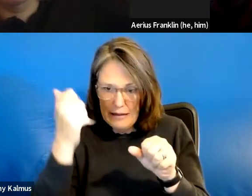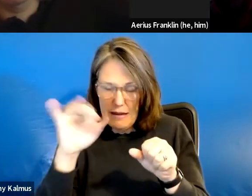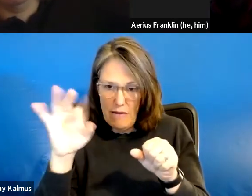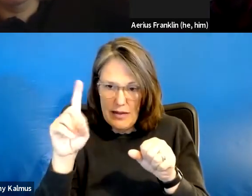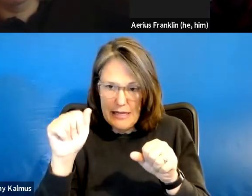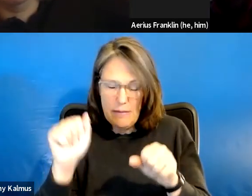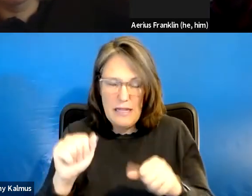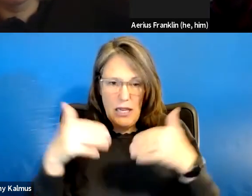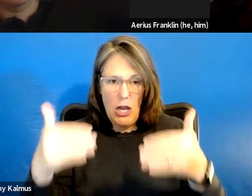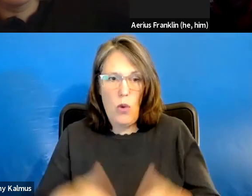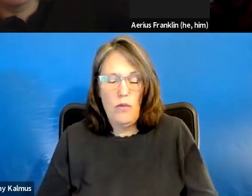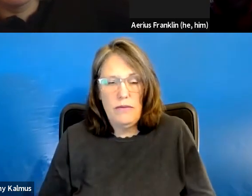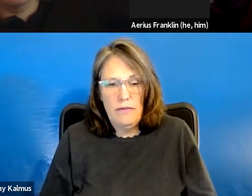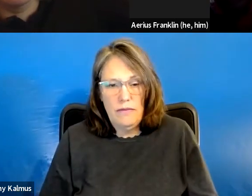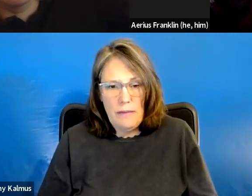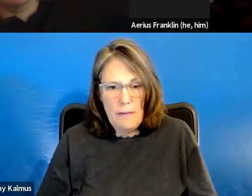Go.